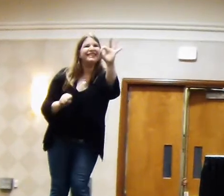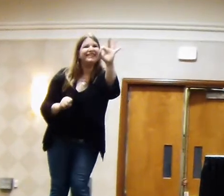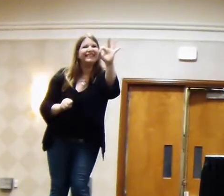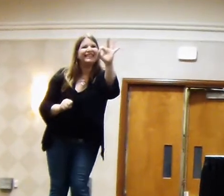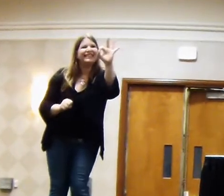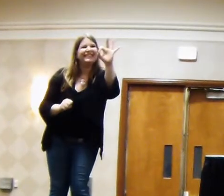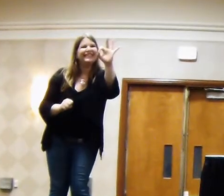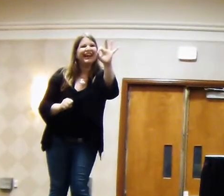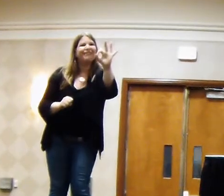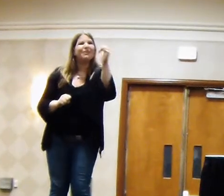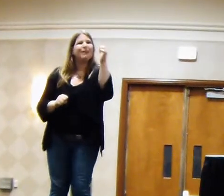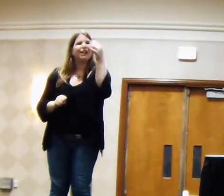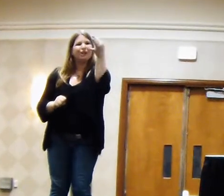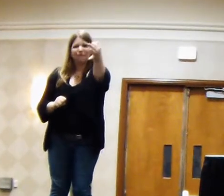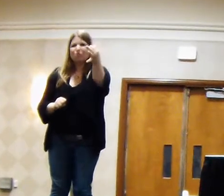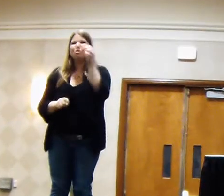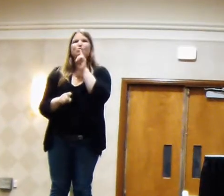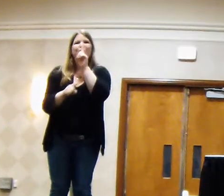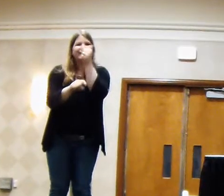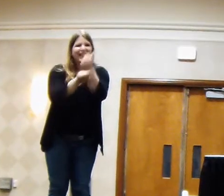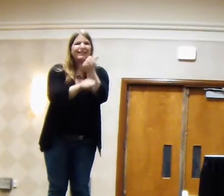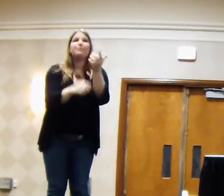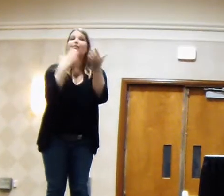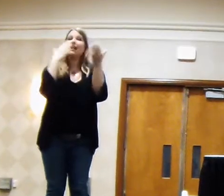it really sets the stage. So.